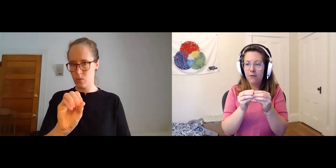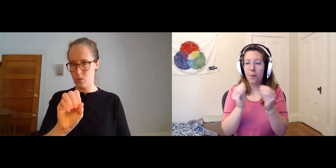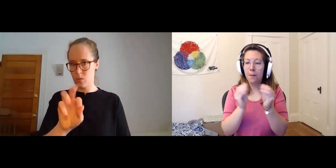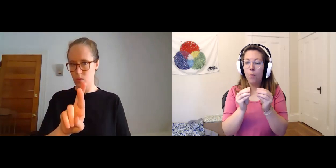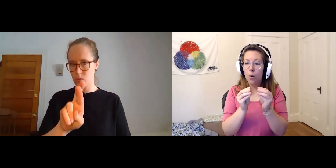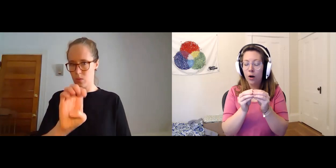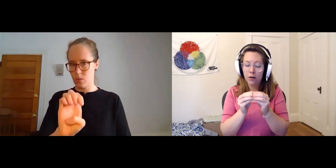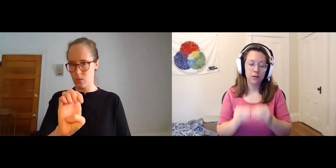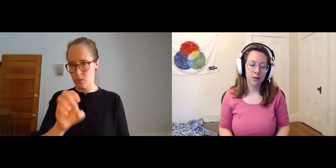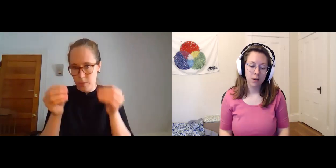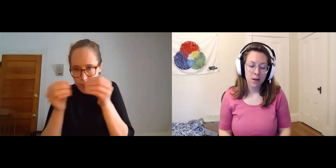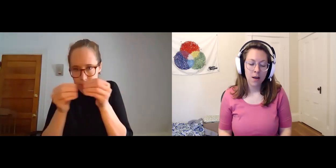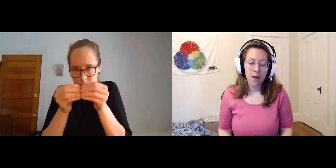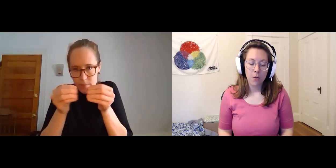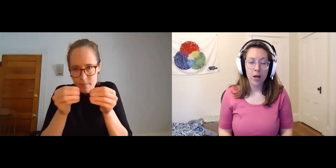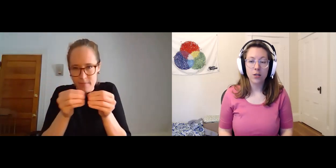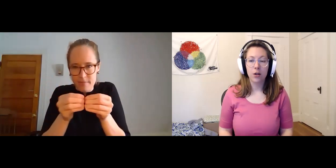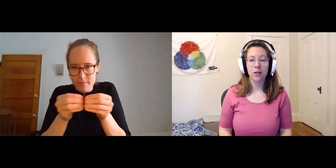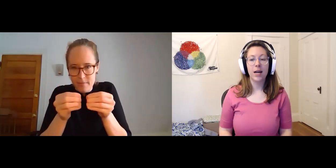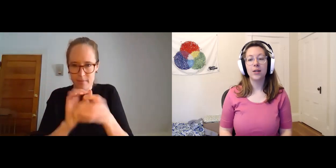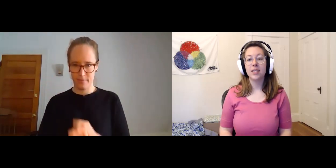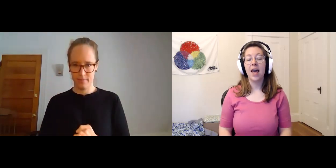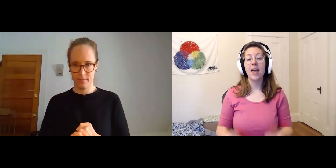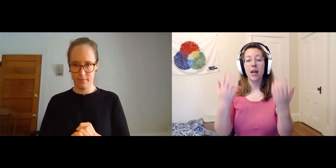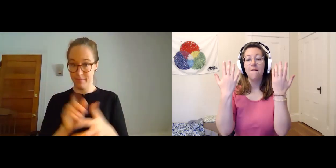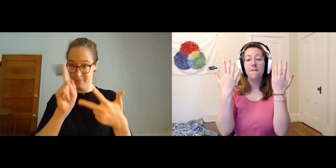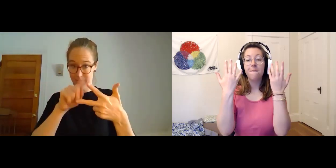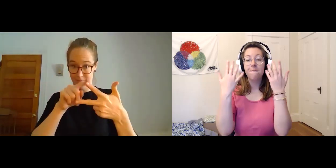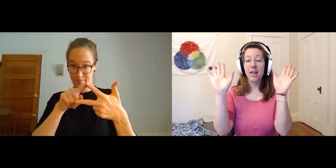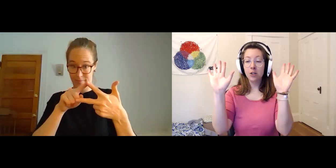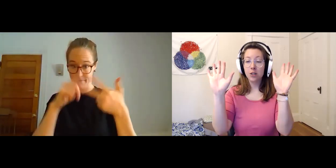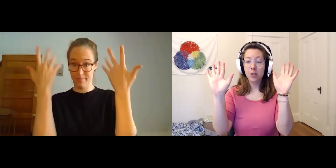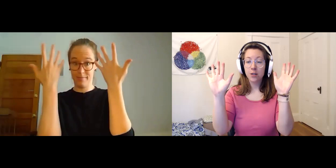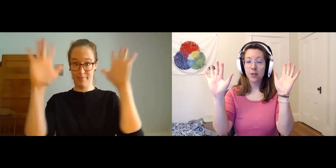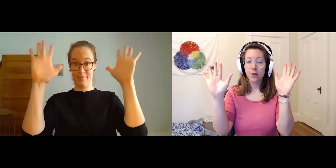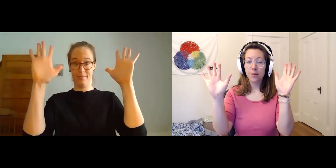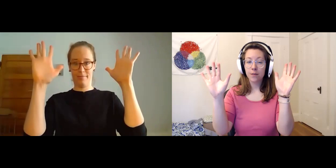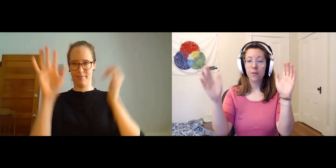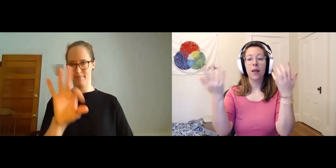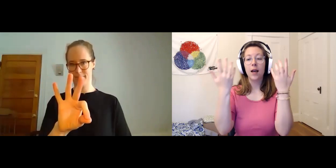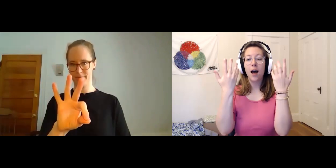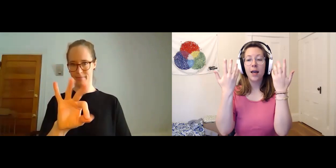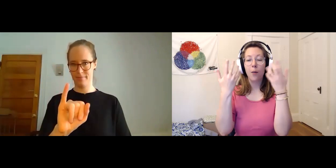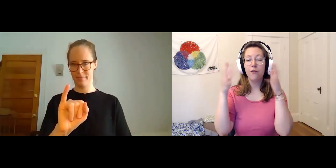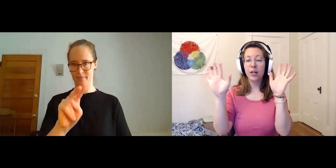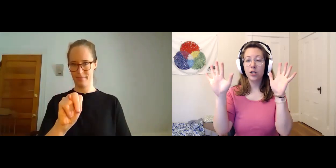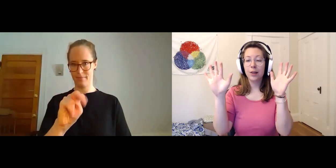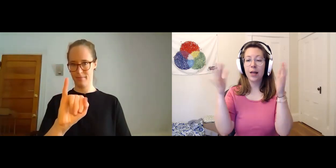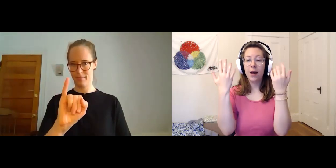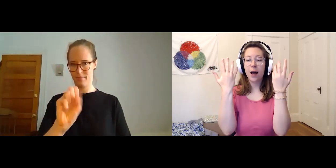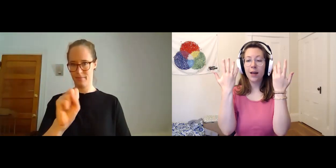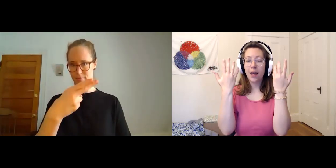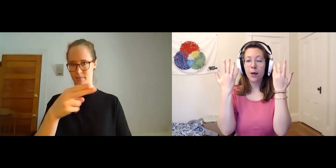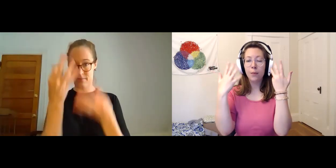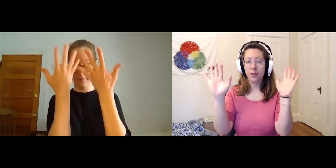together for more. We also learned how to say finished. Like, I am finished with